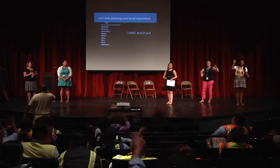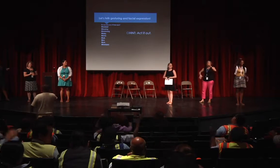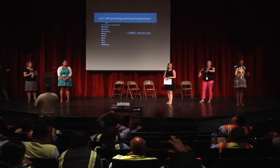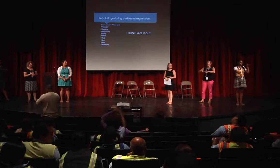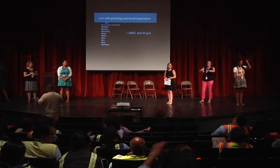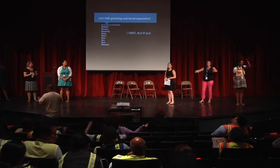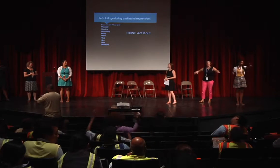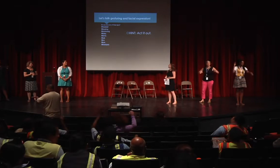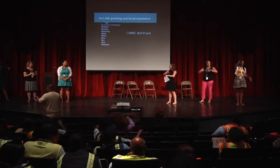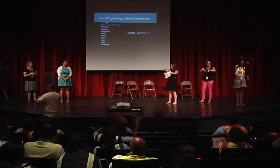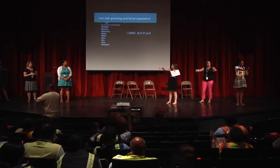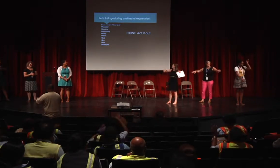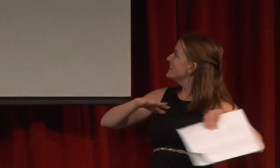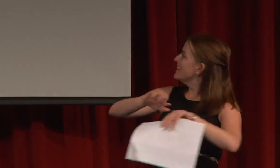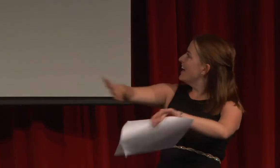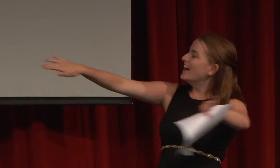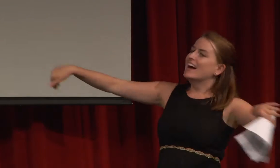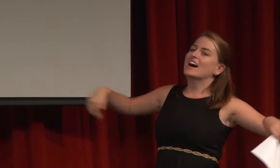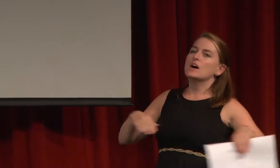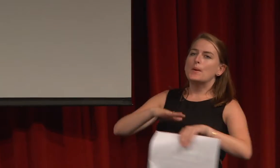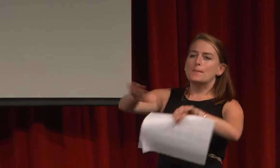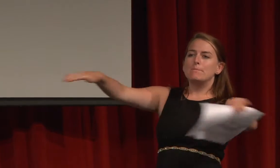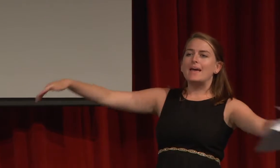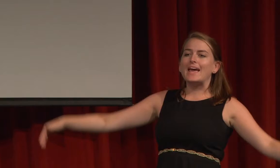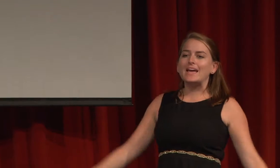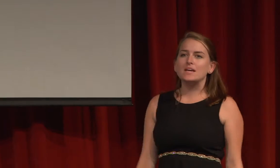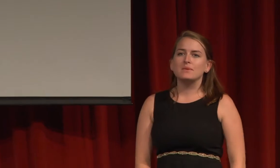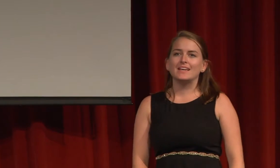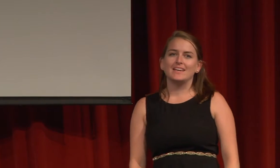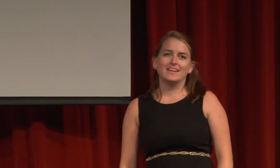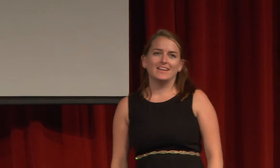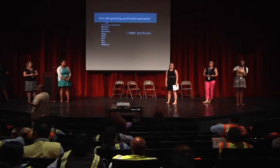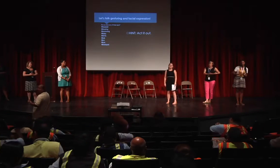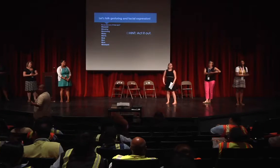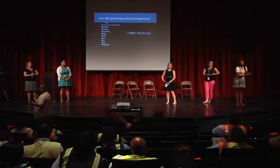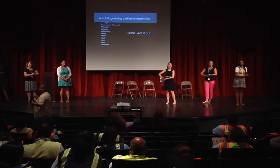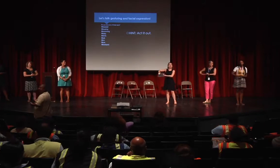Oh, very nice, very nice. Baby. Baby.